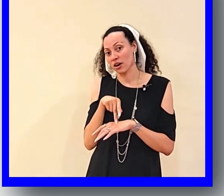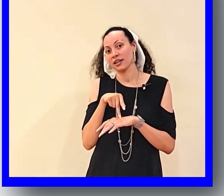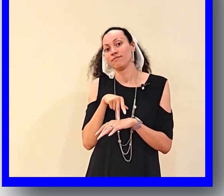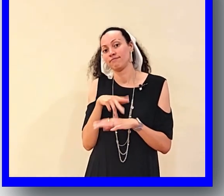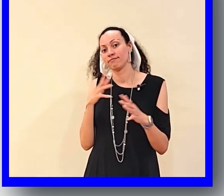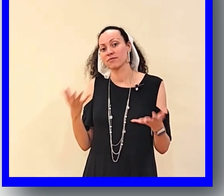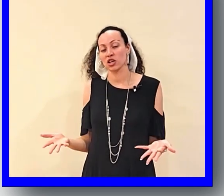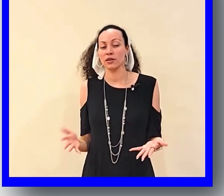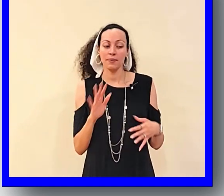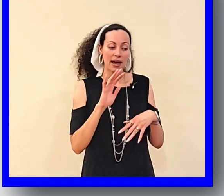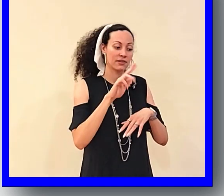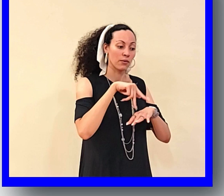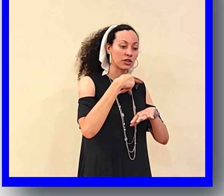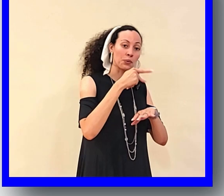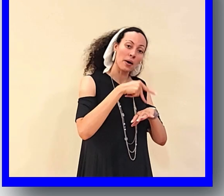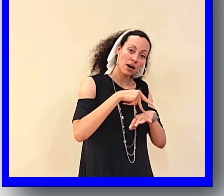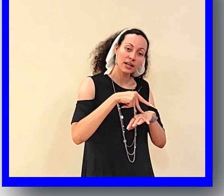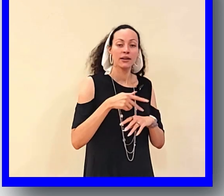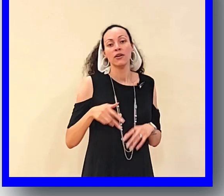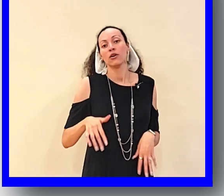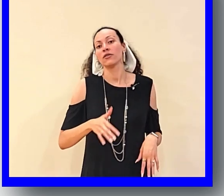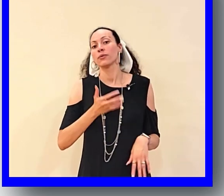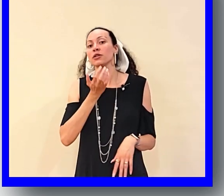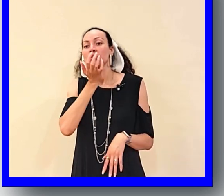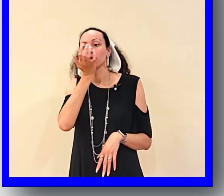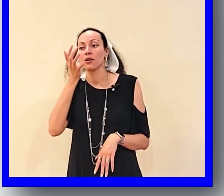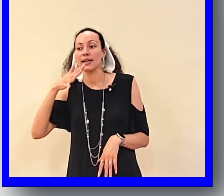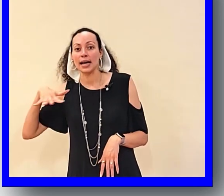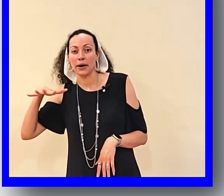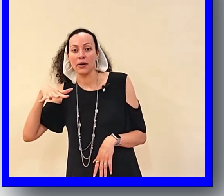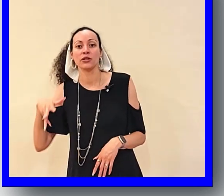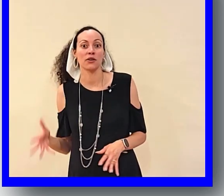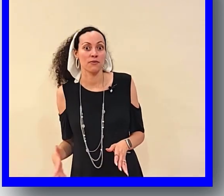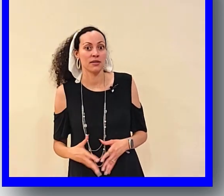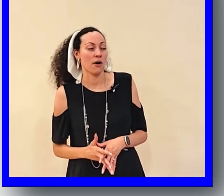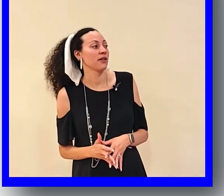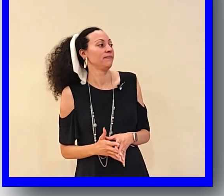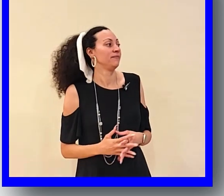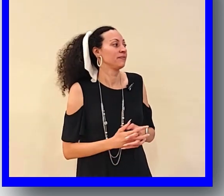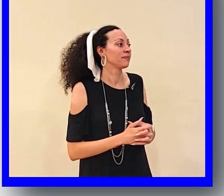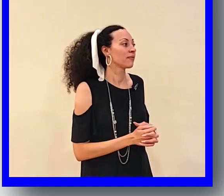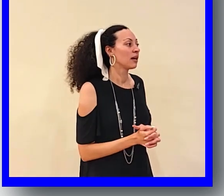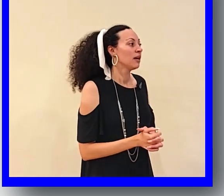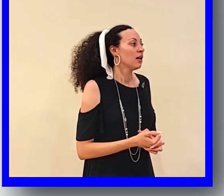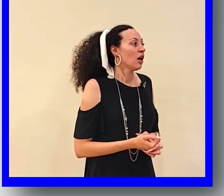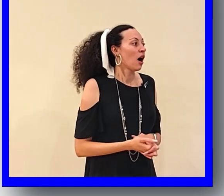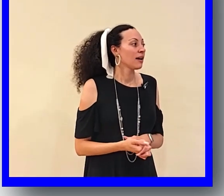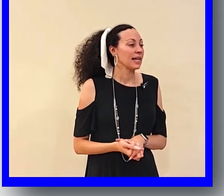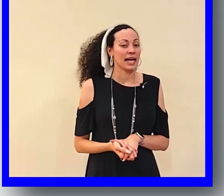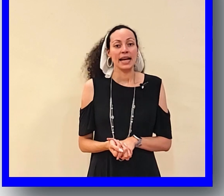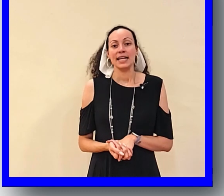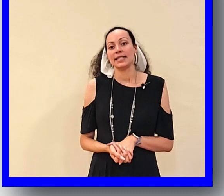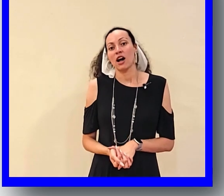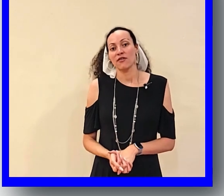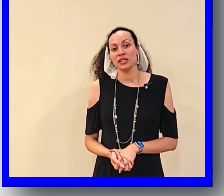a park. So it depends if you want to do park or if you want to do grass area, which also means park. Our